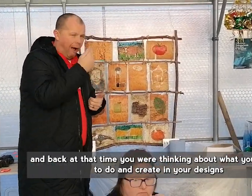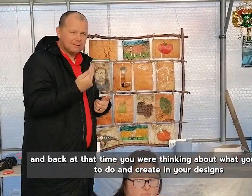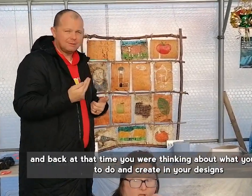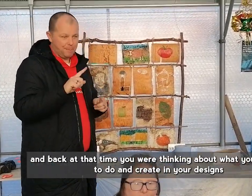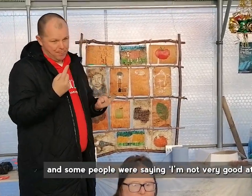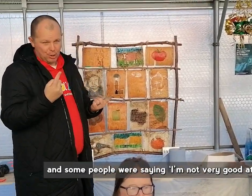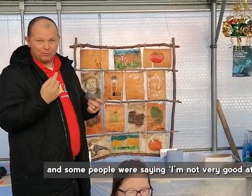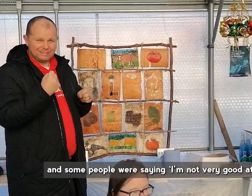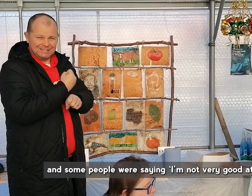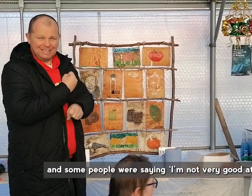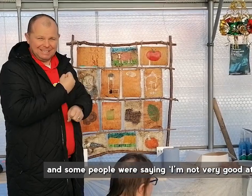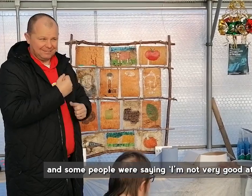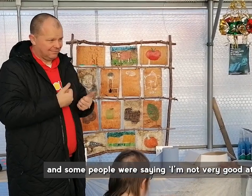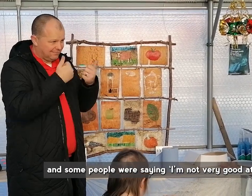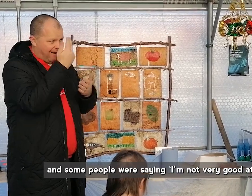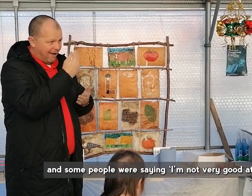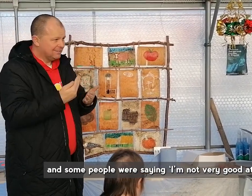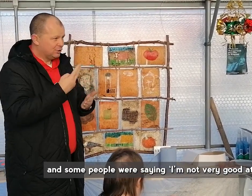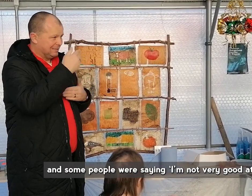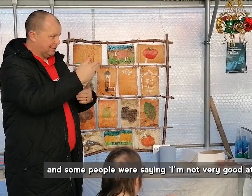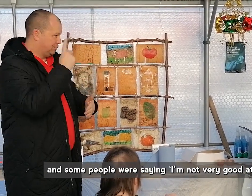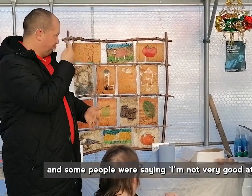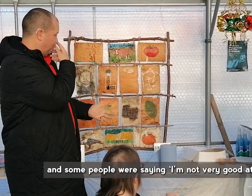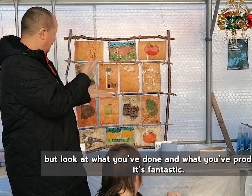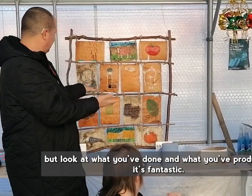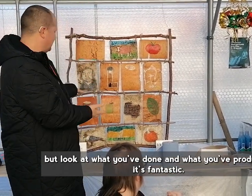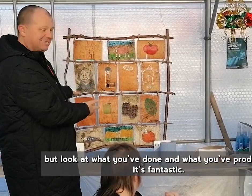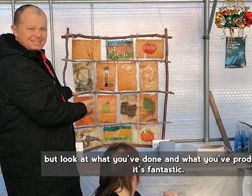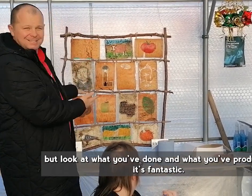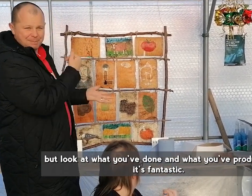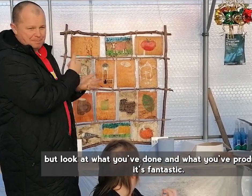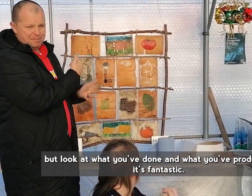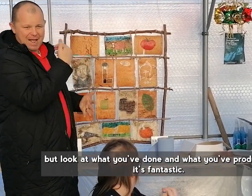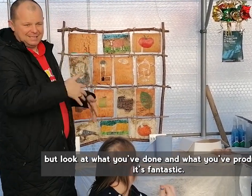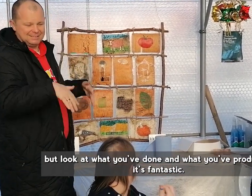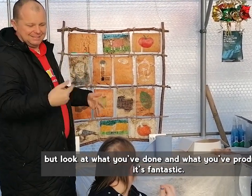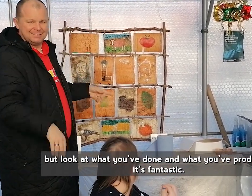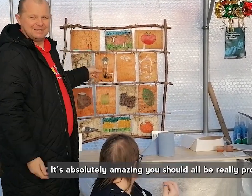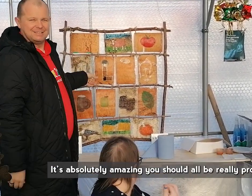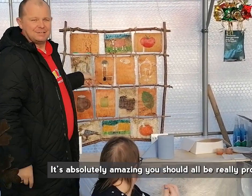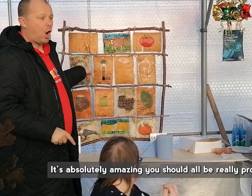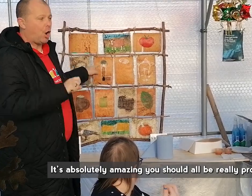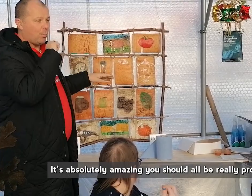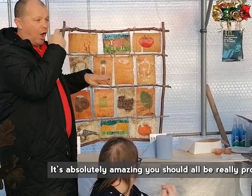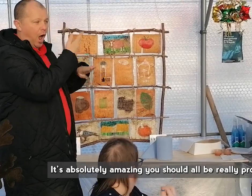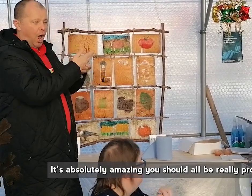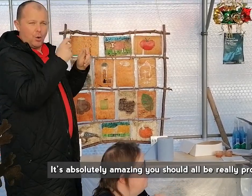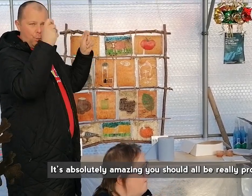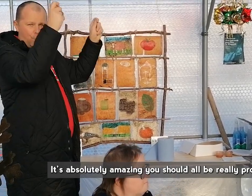designs, and some people were saying I'm not very good at art, but look at what you've done and look at what you produced. It's fantastic. It's absolutely amazing. You should all be really